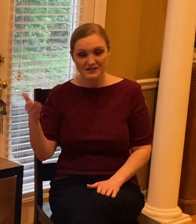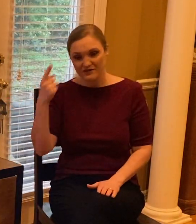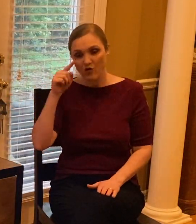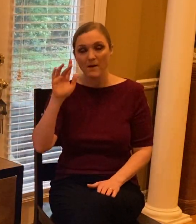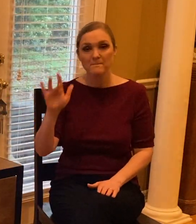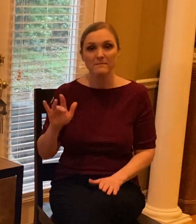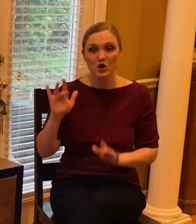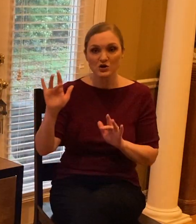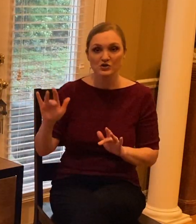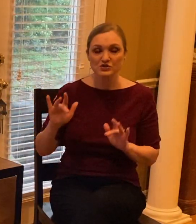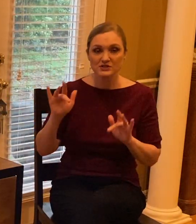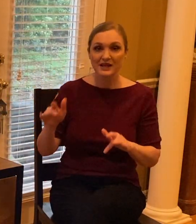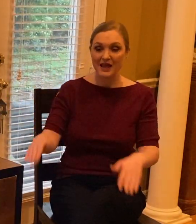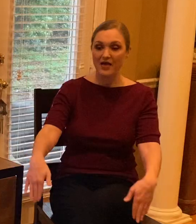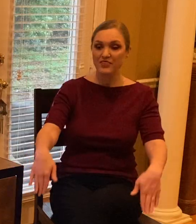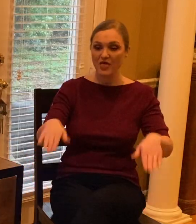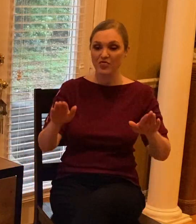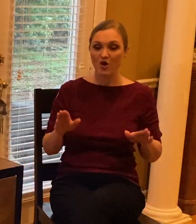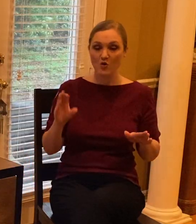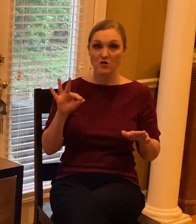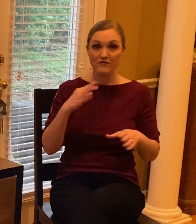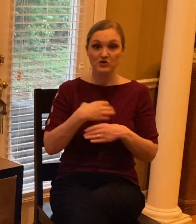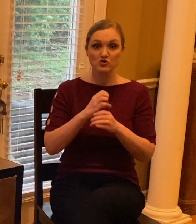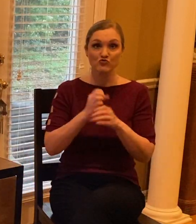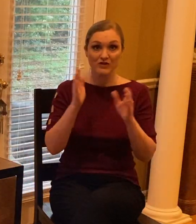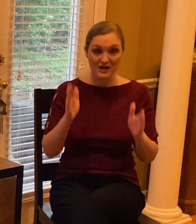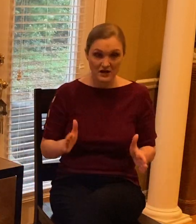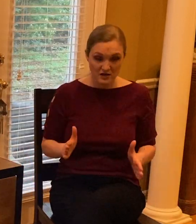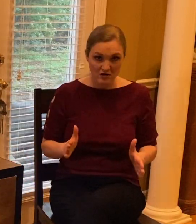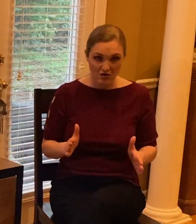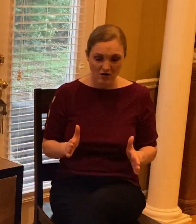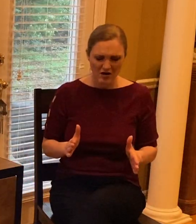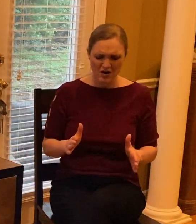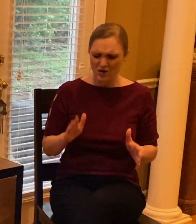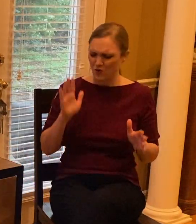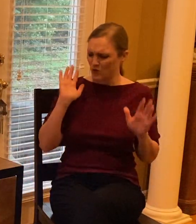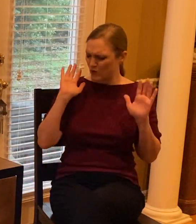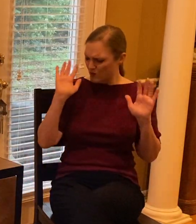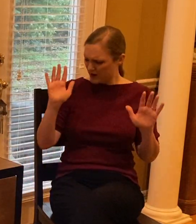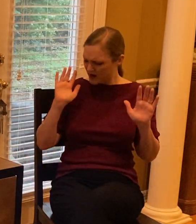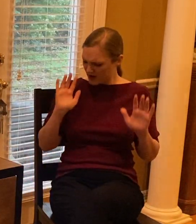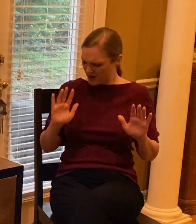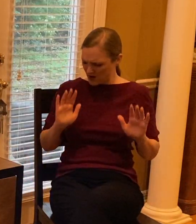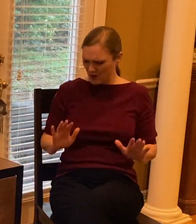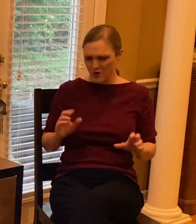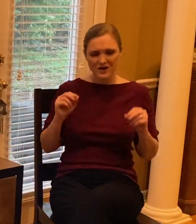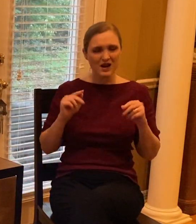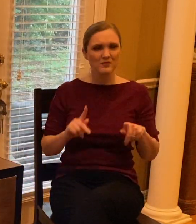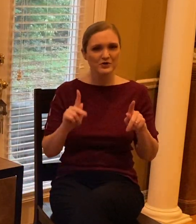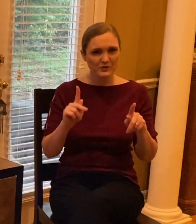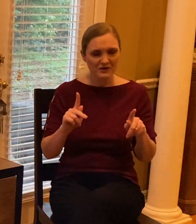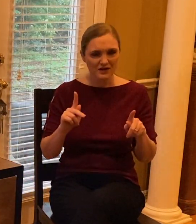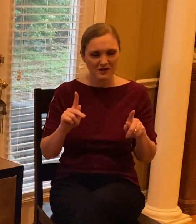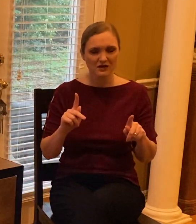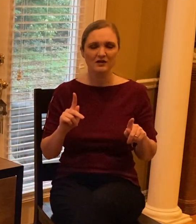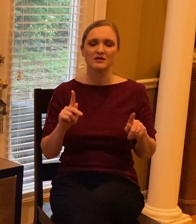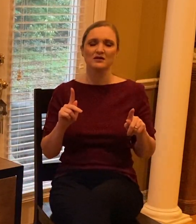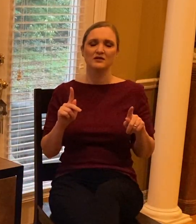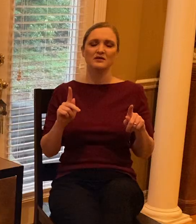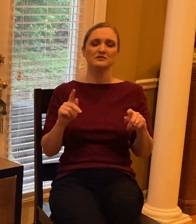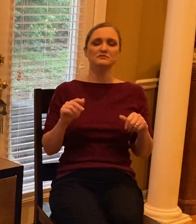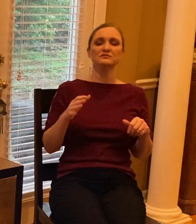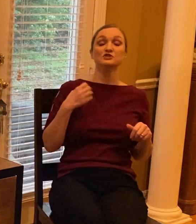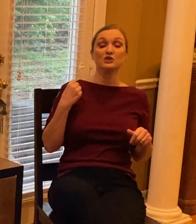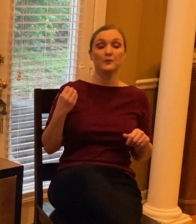mercy at the throne of the creator of the universe. What an incredible privilege that is. And